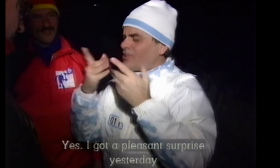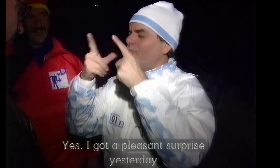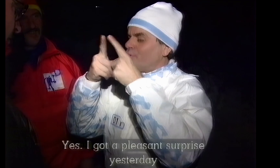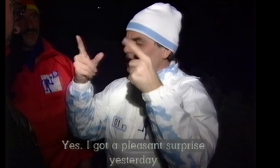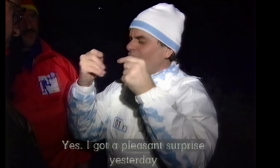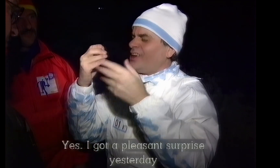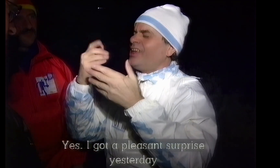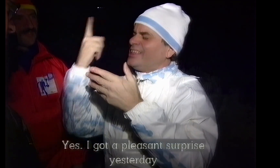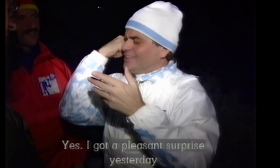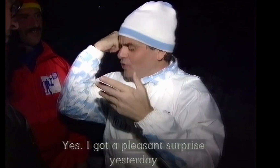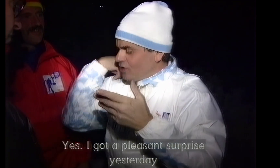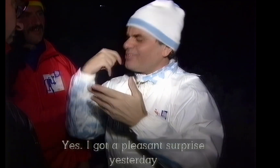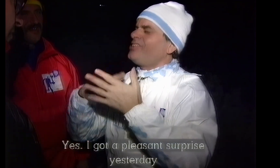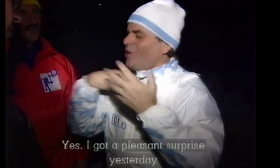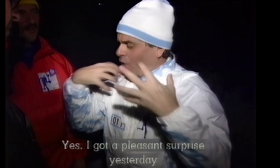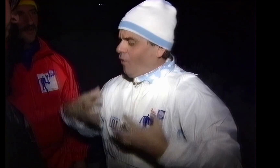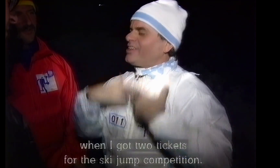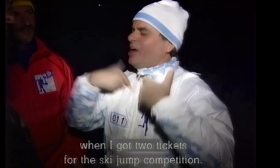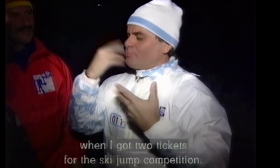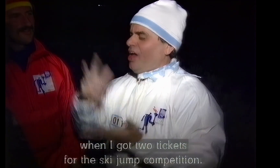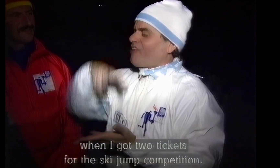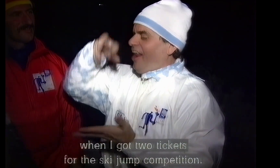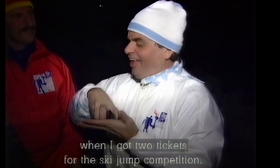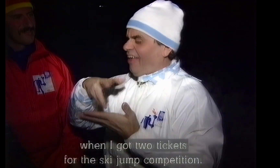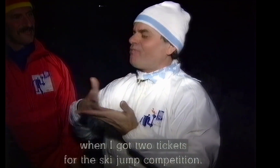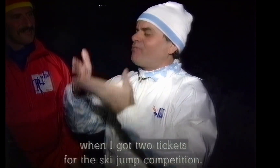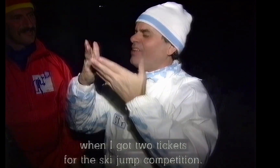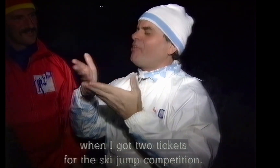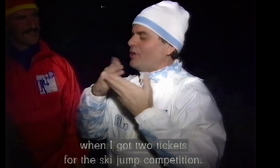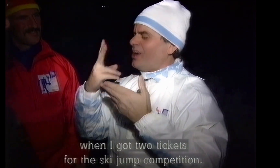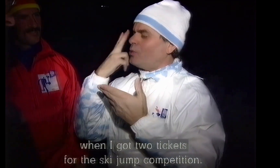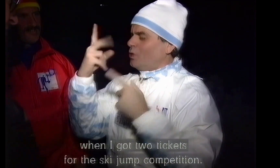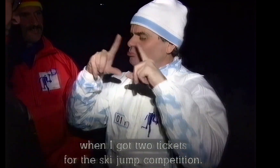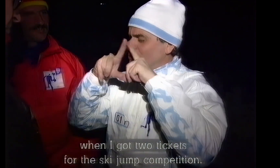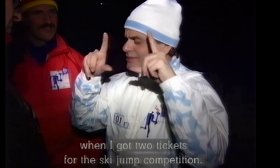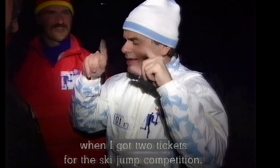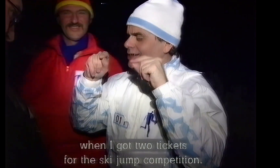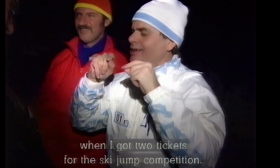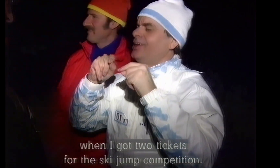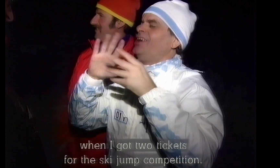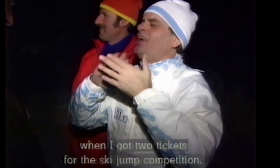Oh yes. I got a pleasant surprise yesterday when I got 2 tickets for the ski jump